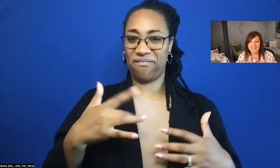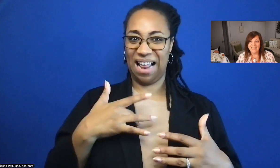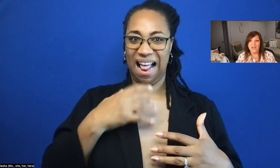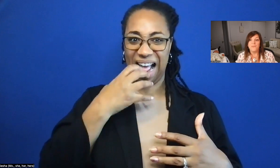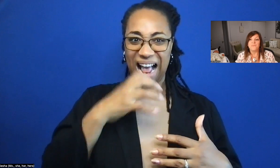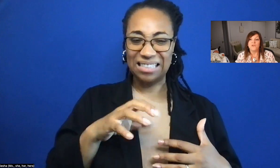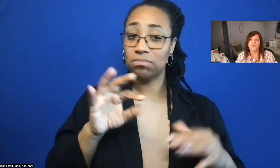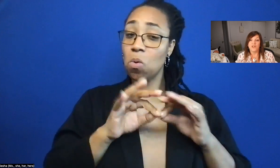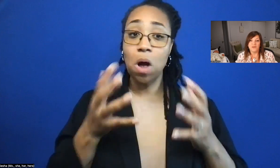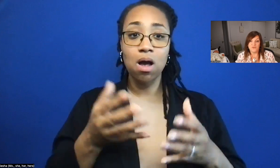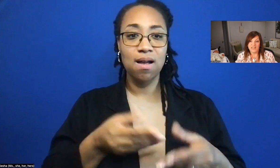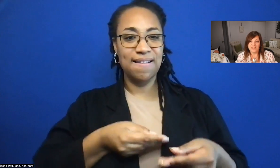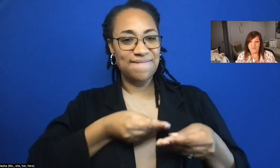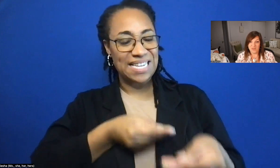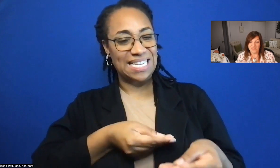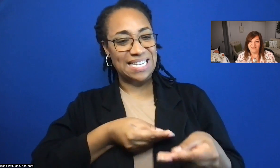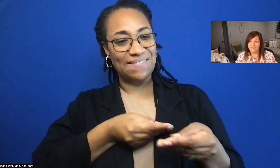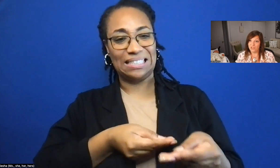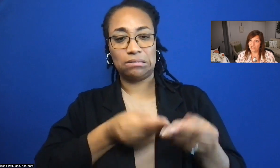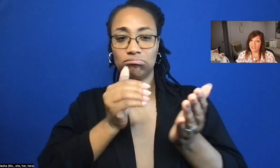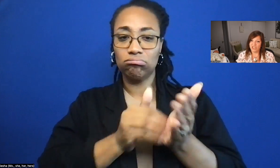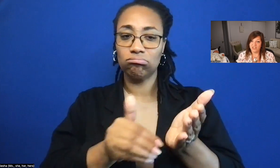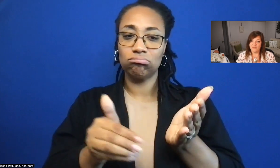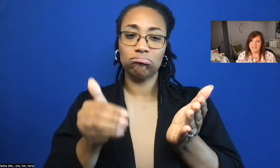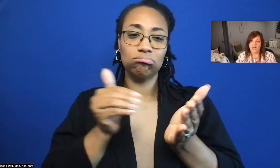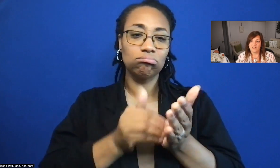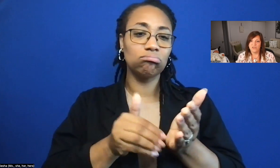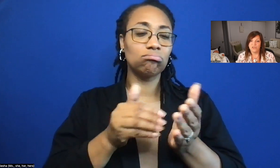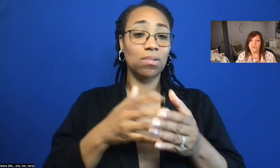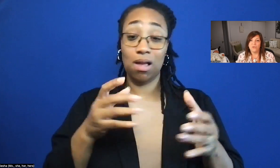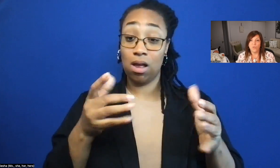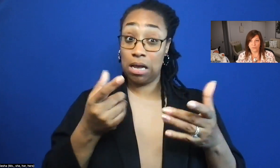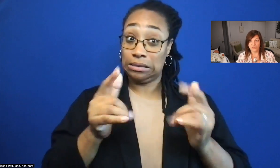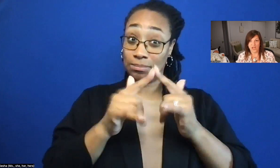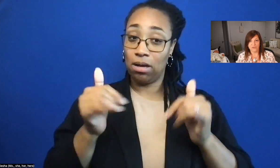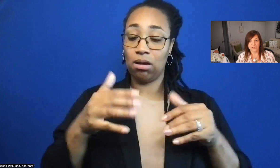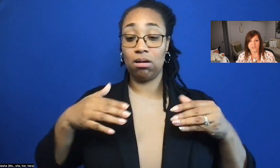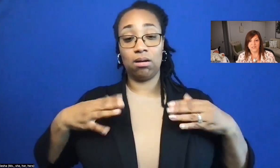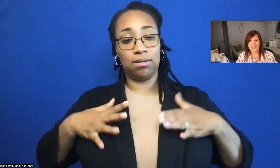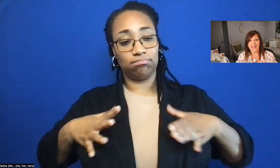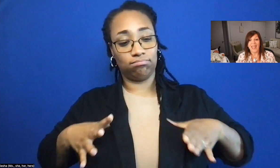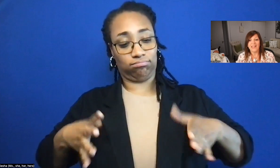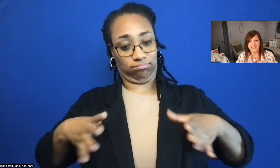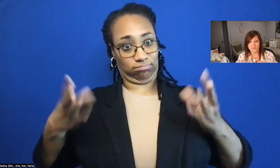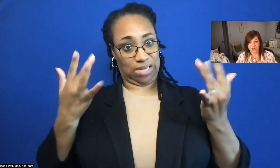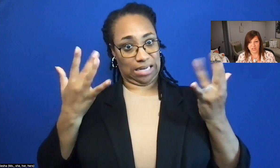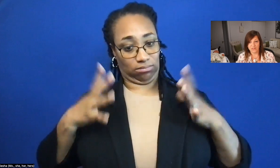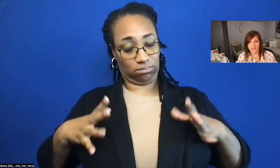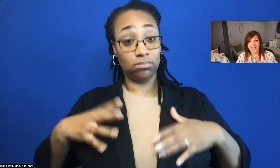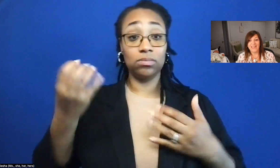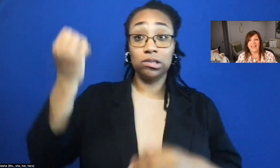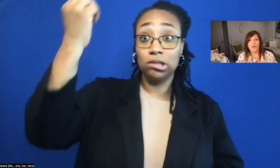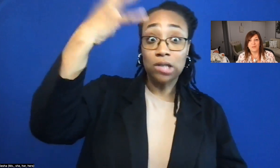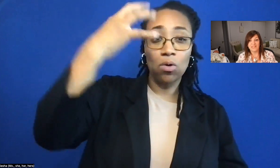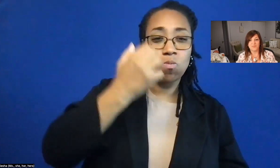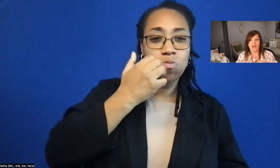hot. Frequent feeding the baby, doing gentle massage, warm showers, and hand expression